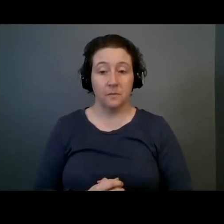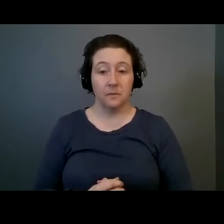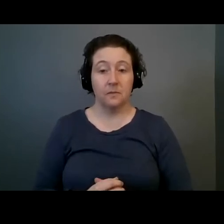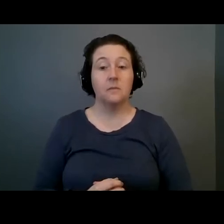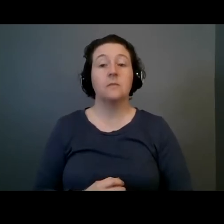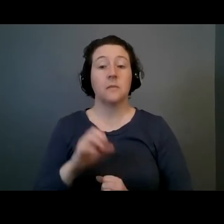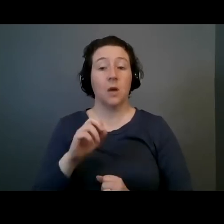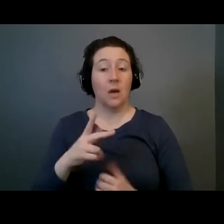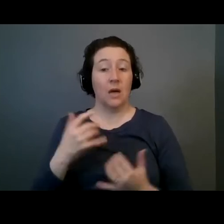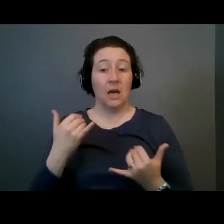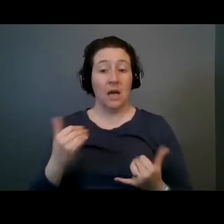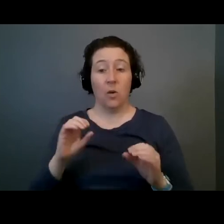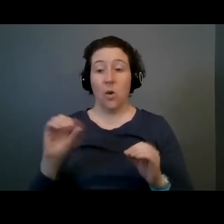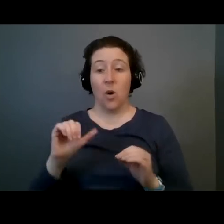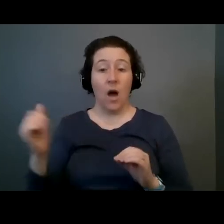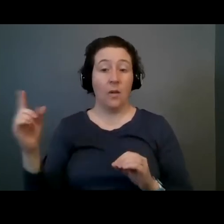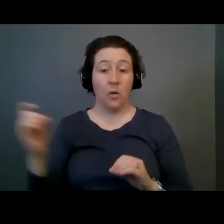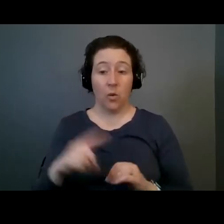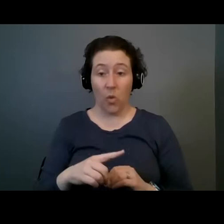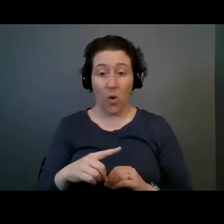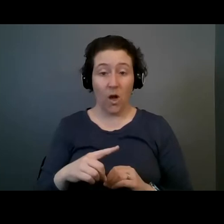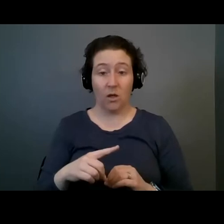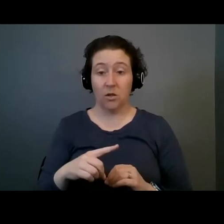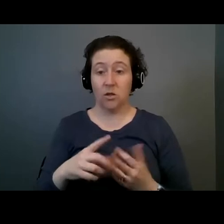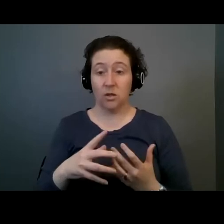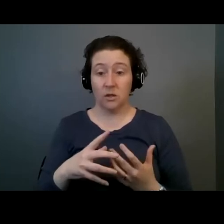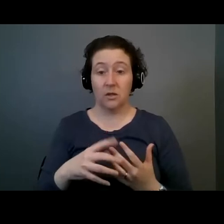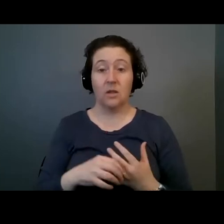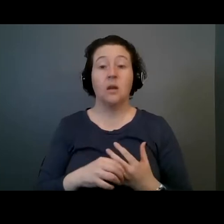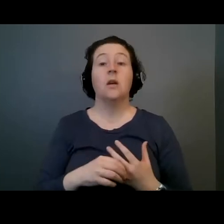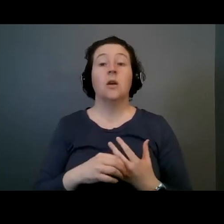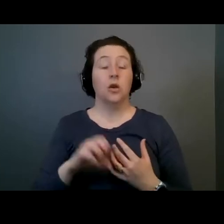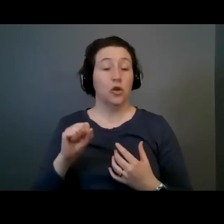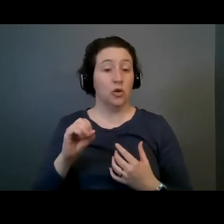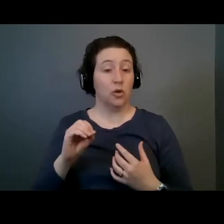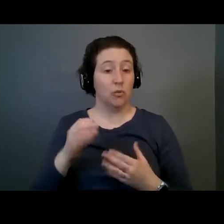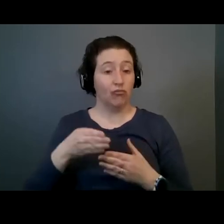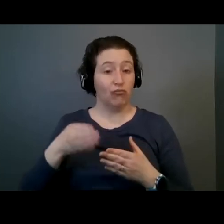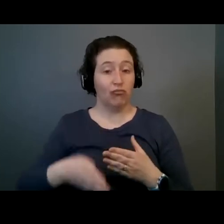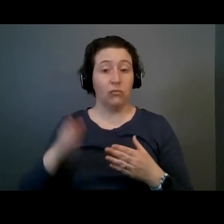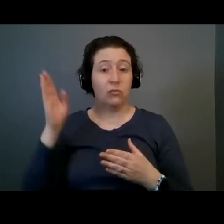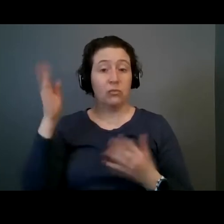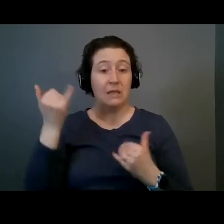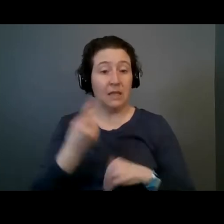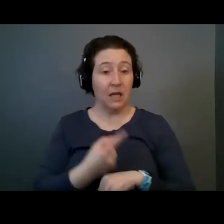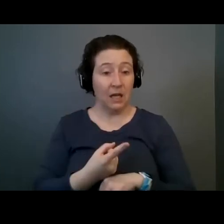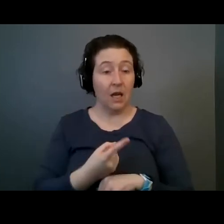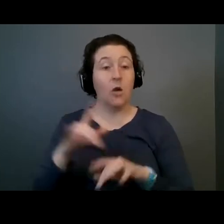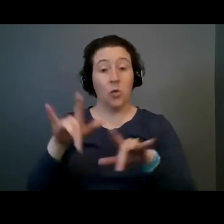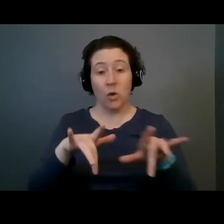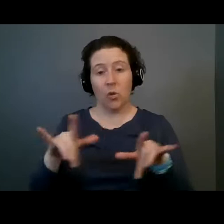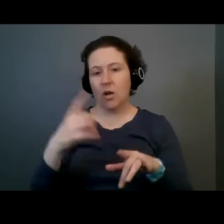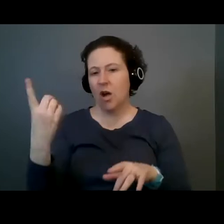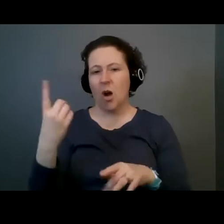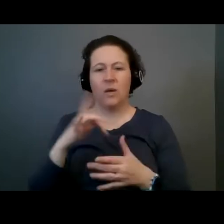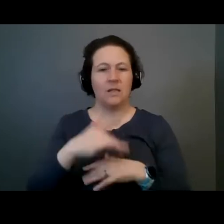Okay, at this point, it doesn't look like we have any additional questions that you haven't touched on. So we will go ahead and conclude today's briefing. The recording, as always, is